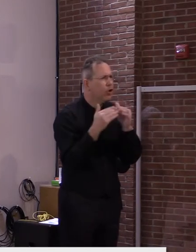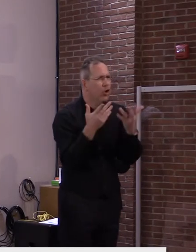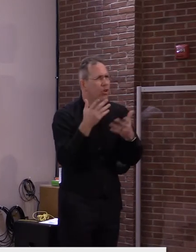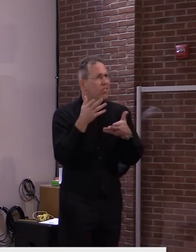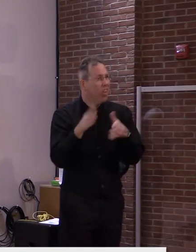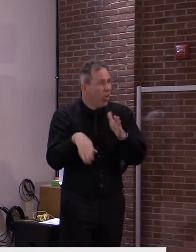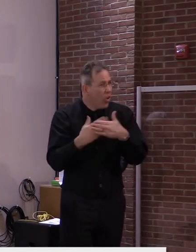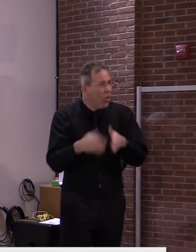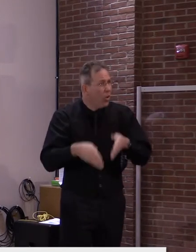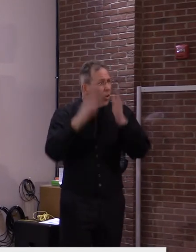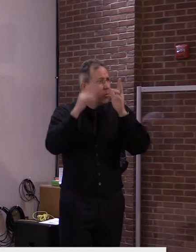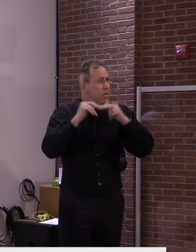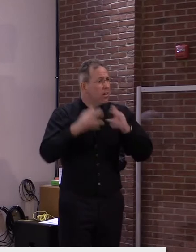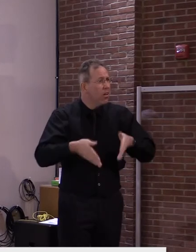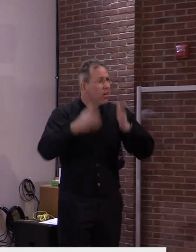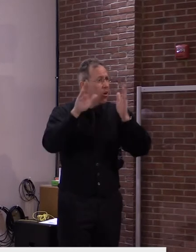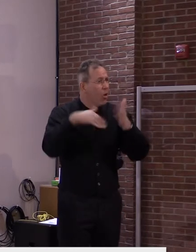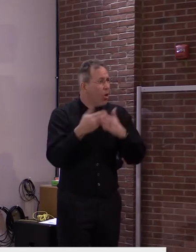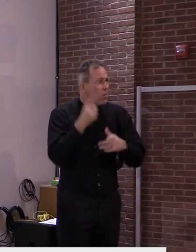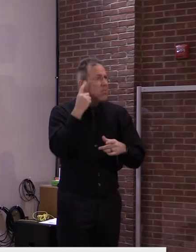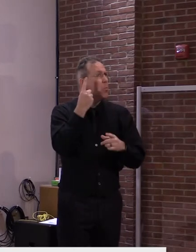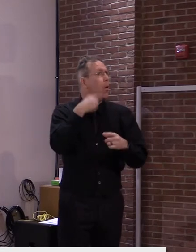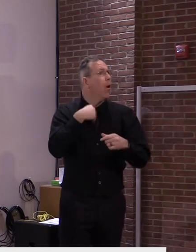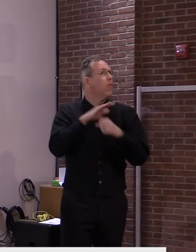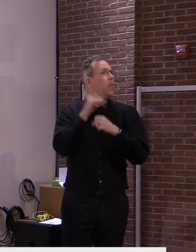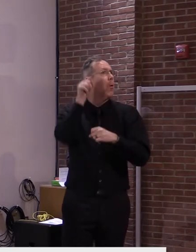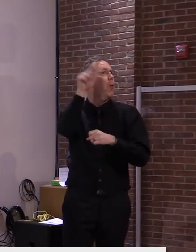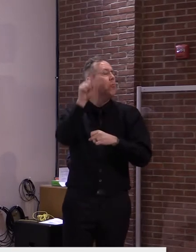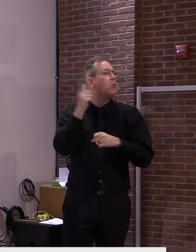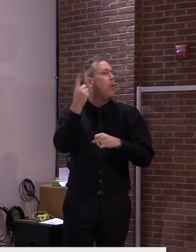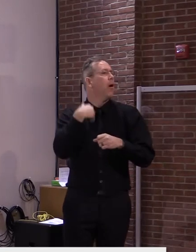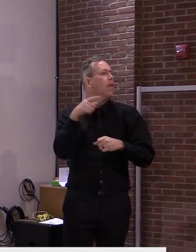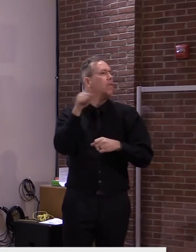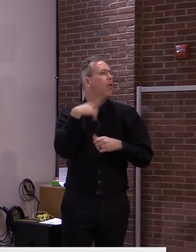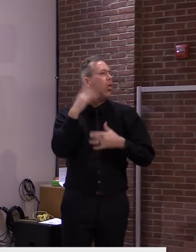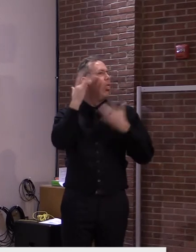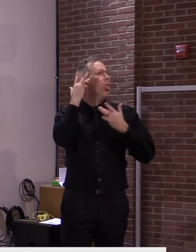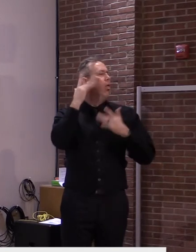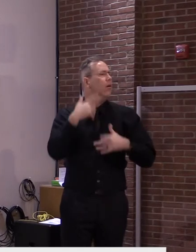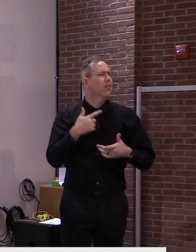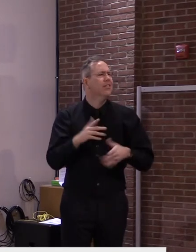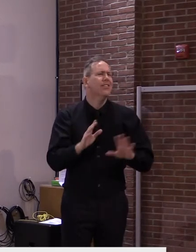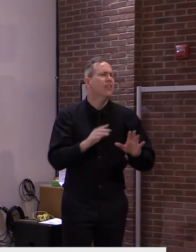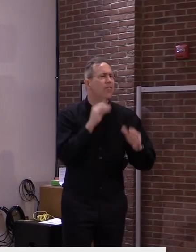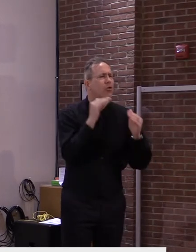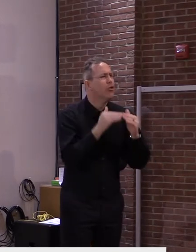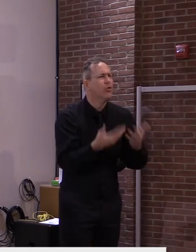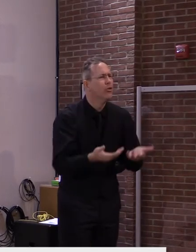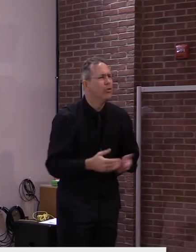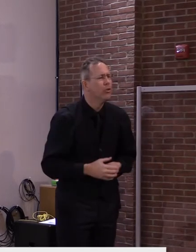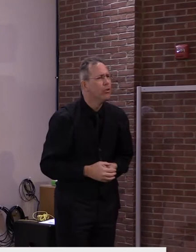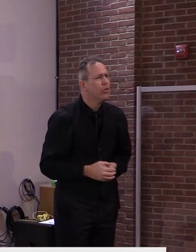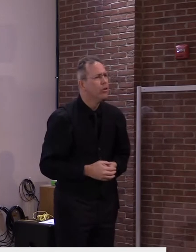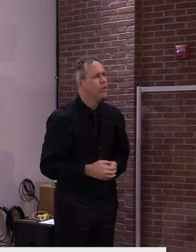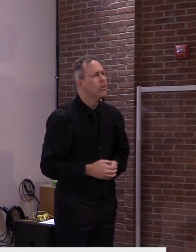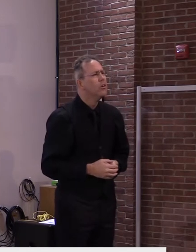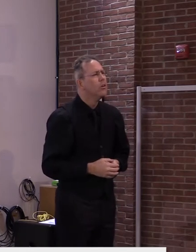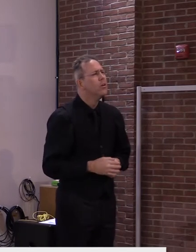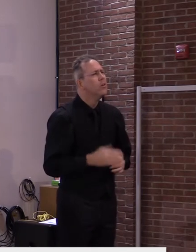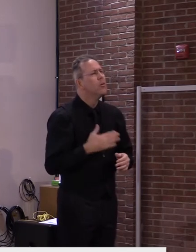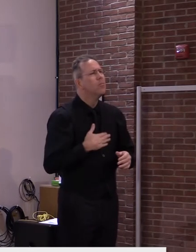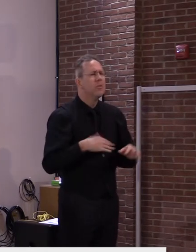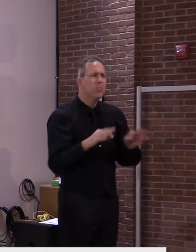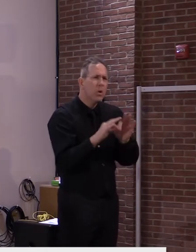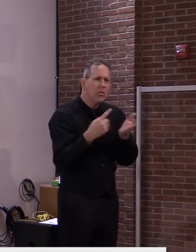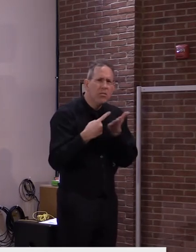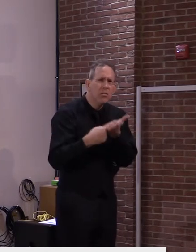there. And so I'm trying to make sure that we discuss this topic in the context of